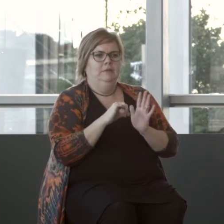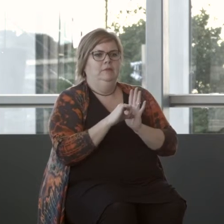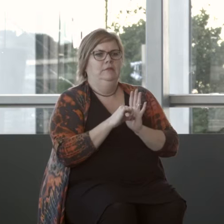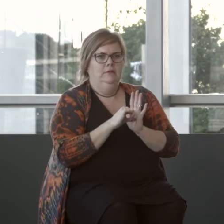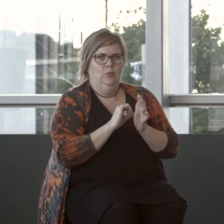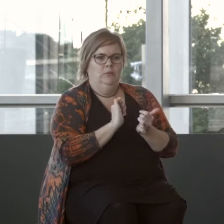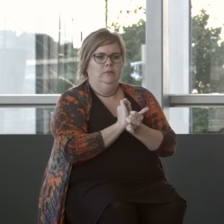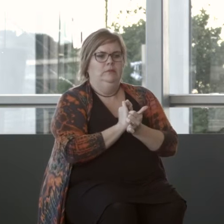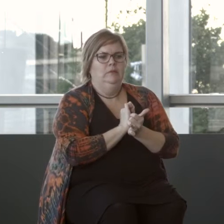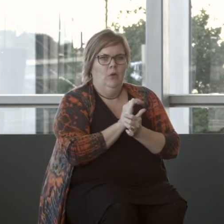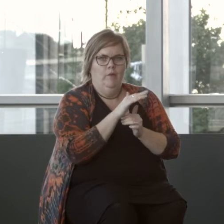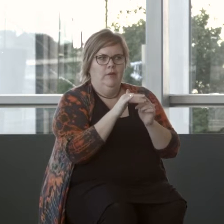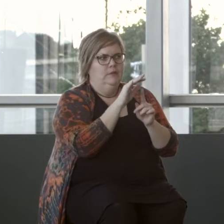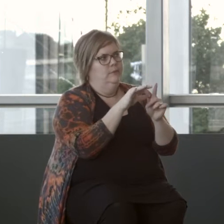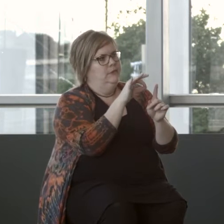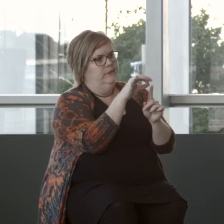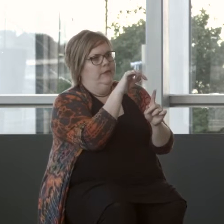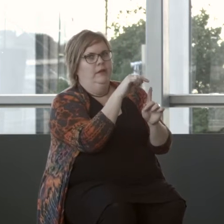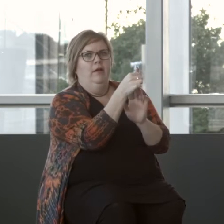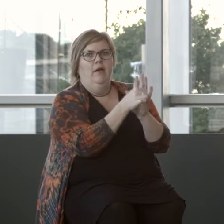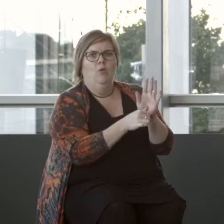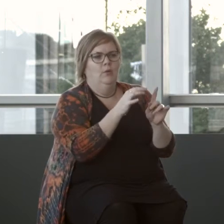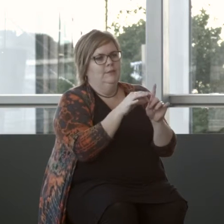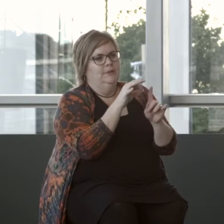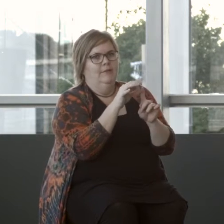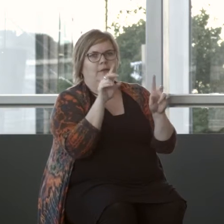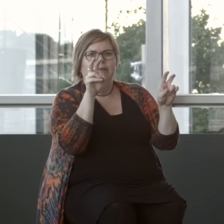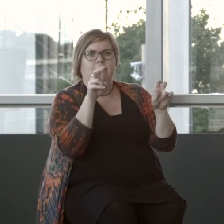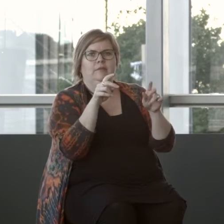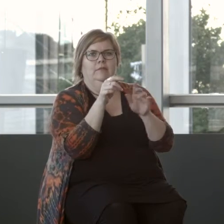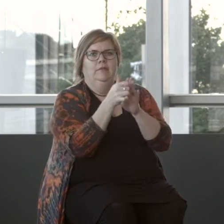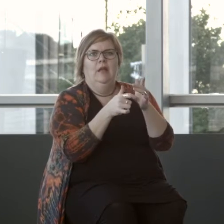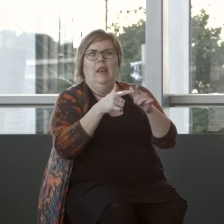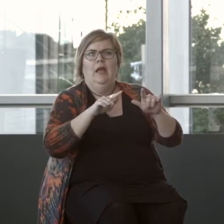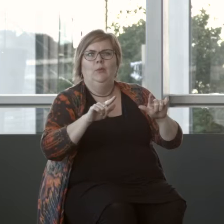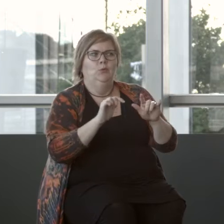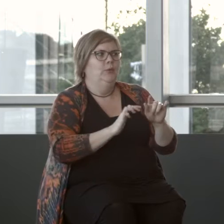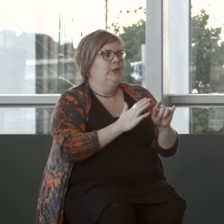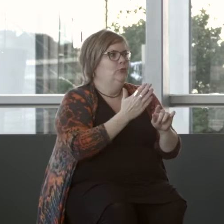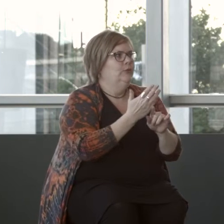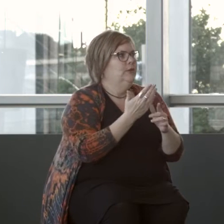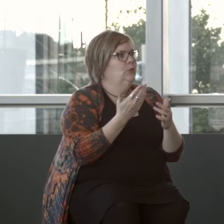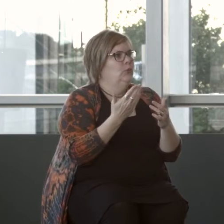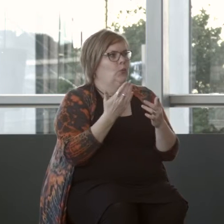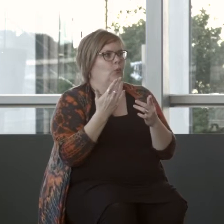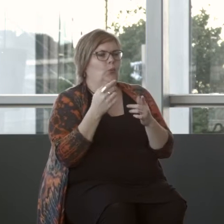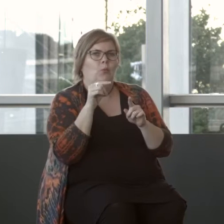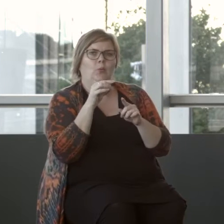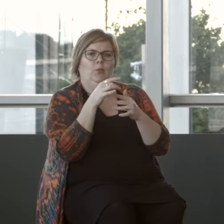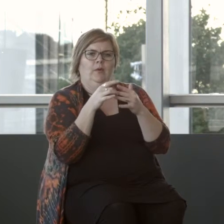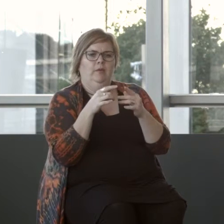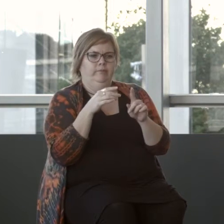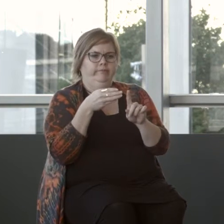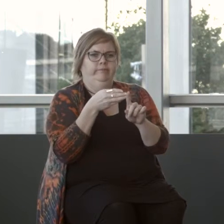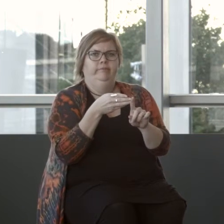to a specific, the specific language and interests and concerns of